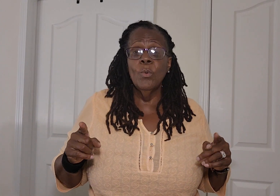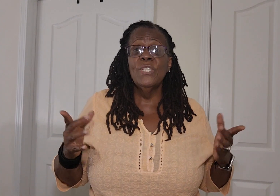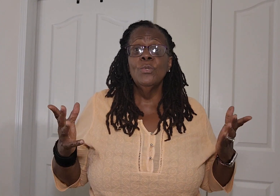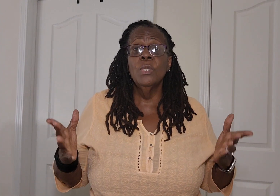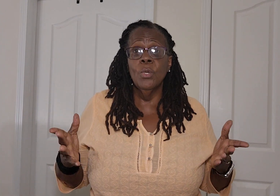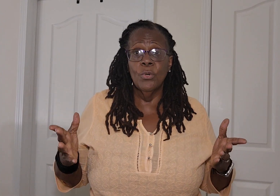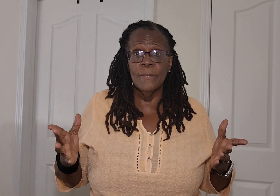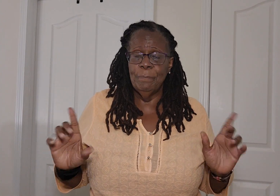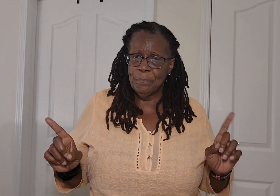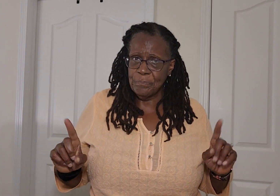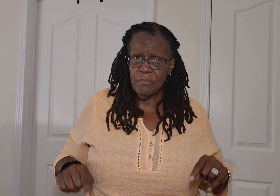When we do Lord,